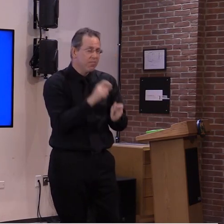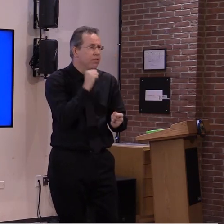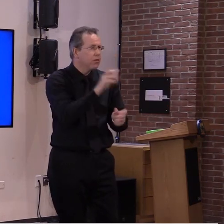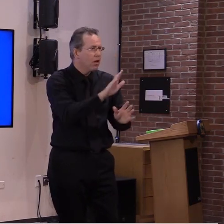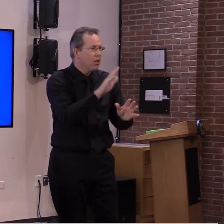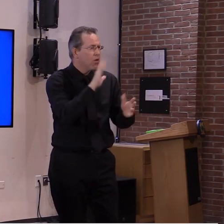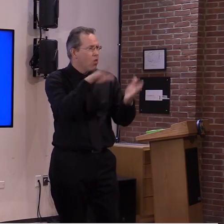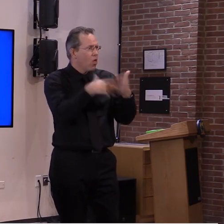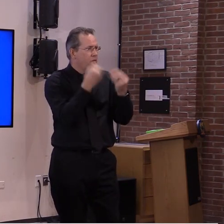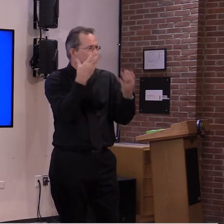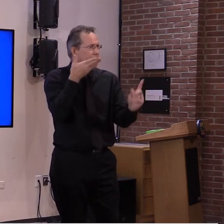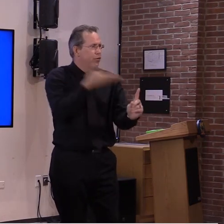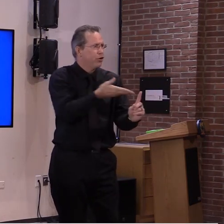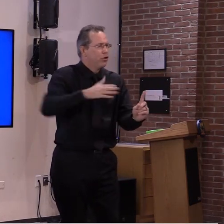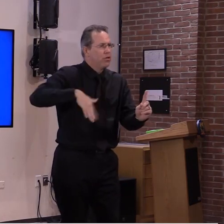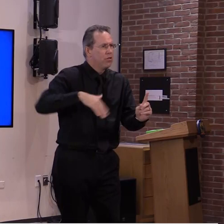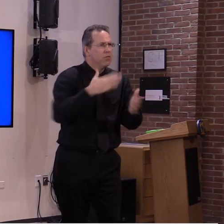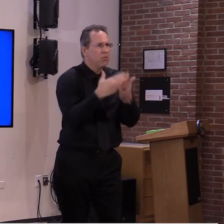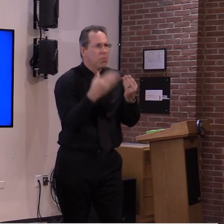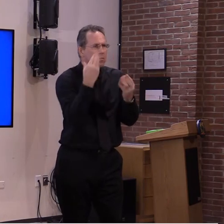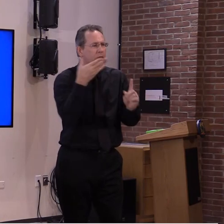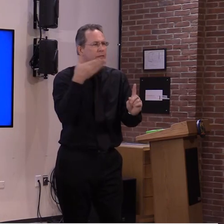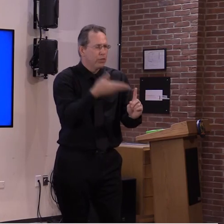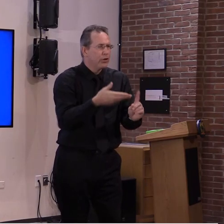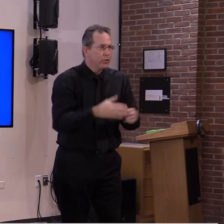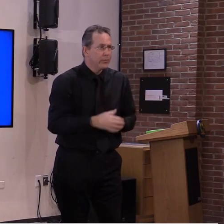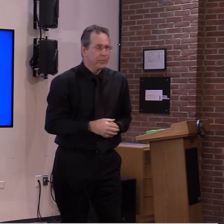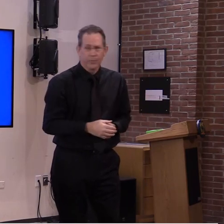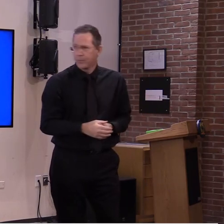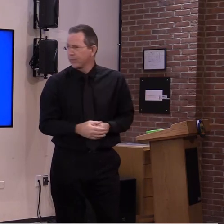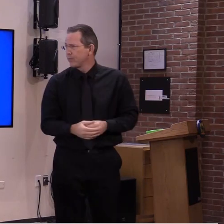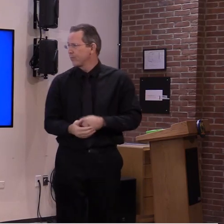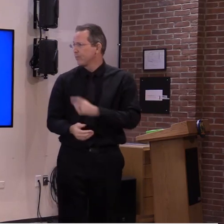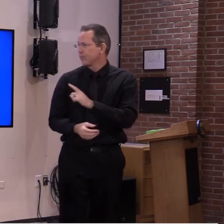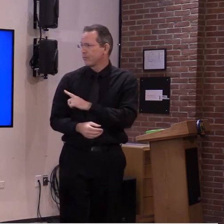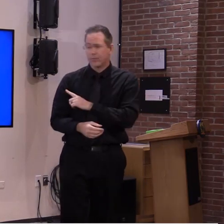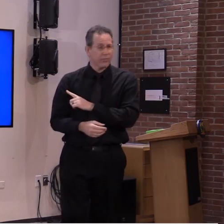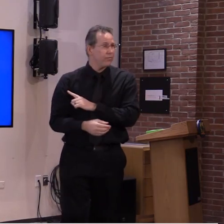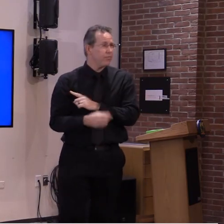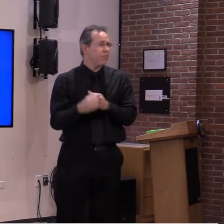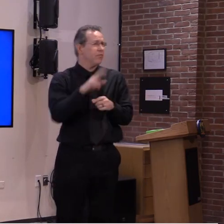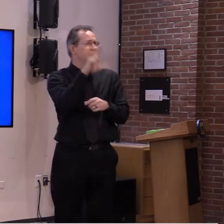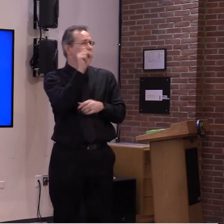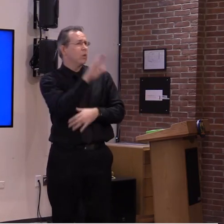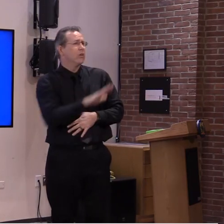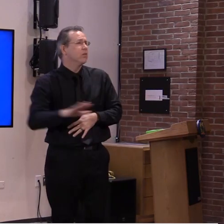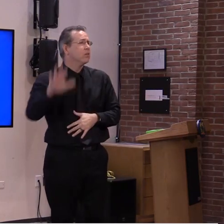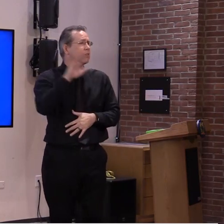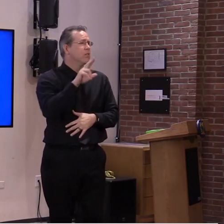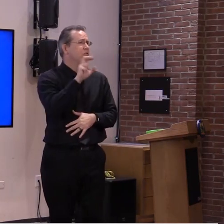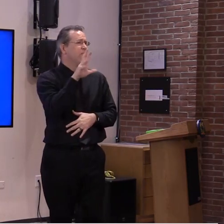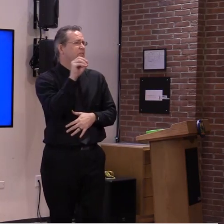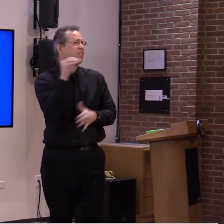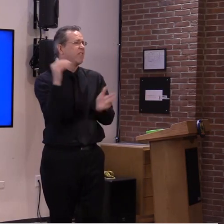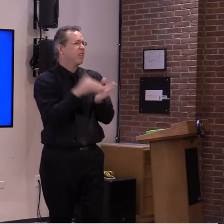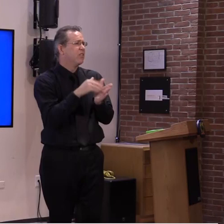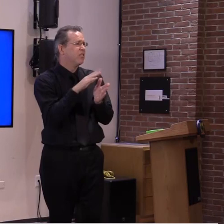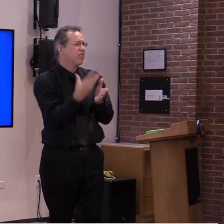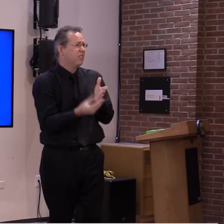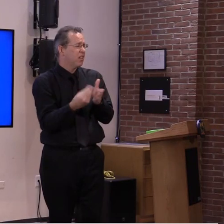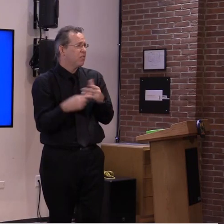us another grim milestone. As of Sunday, over 350,000 Americans have lost their lives to the